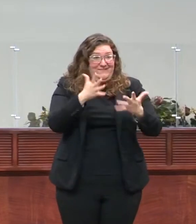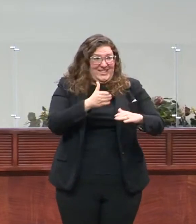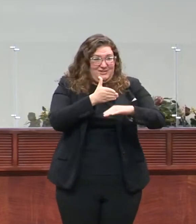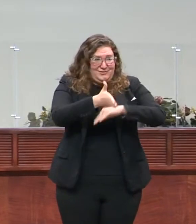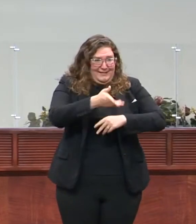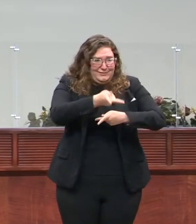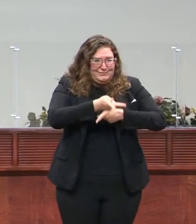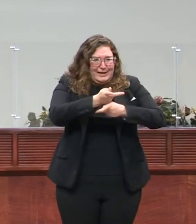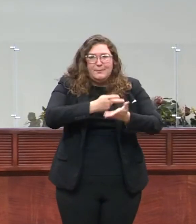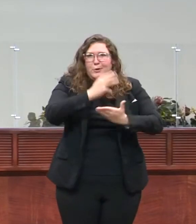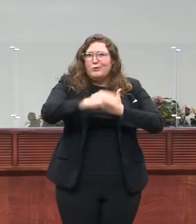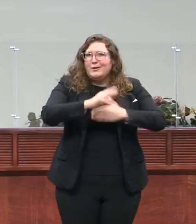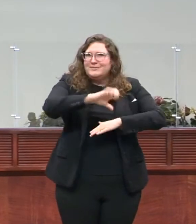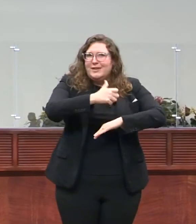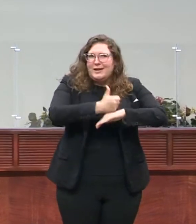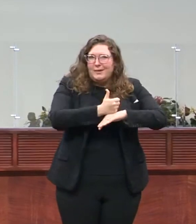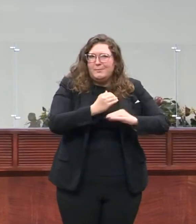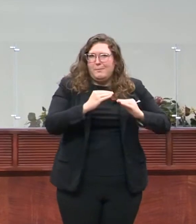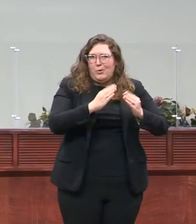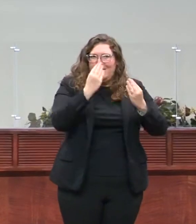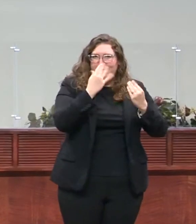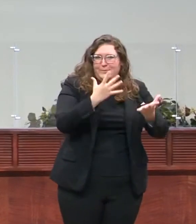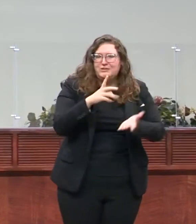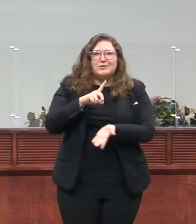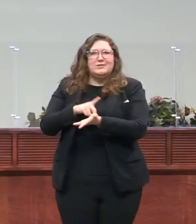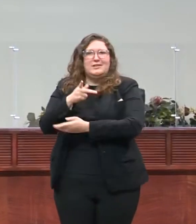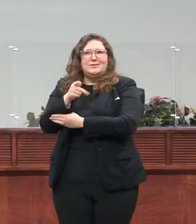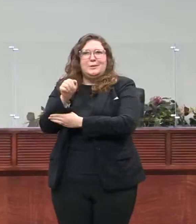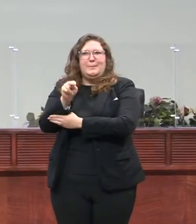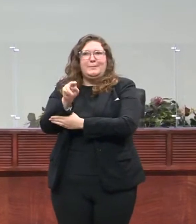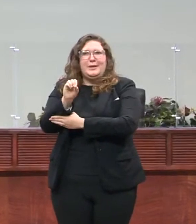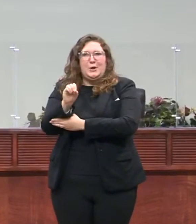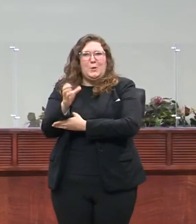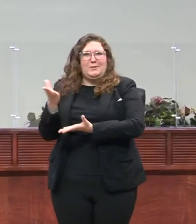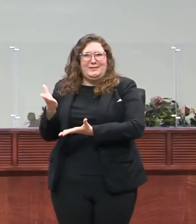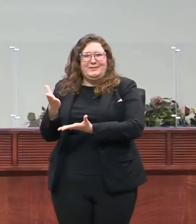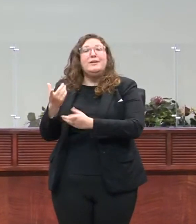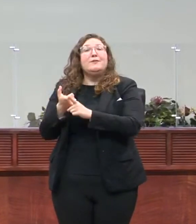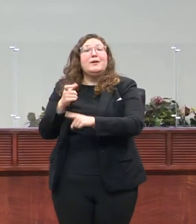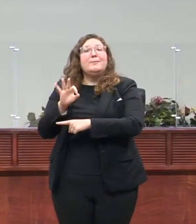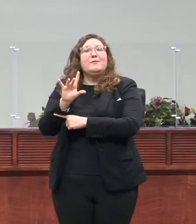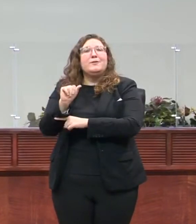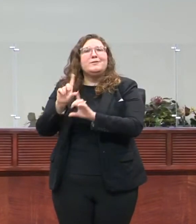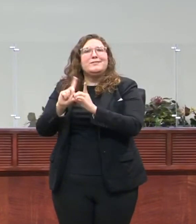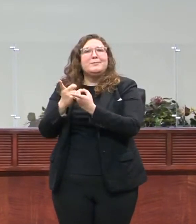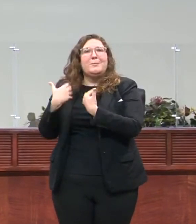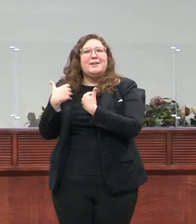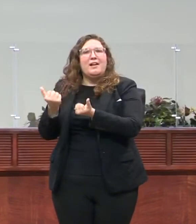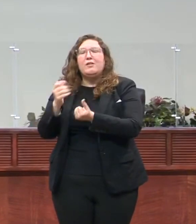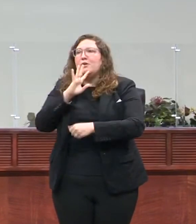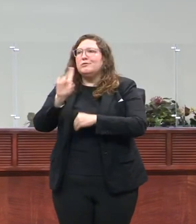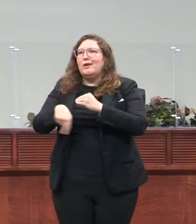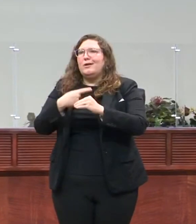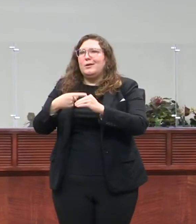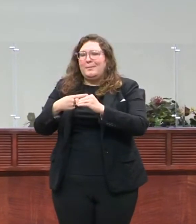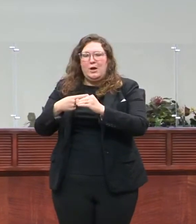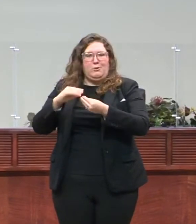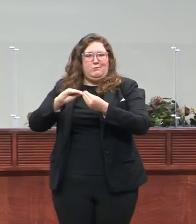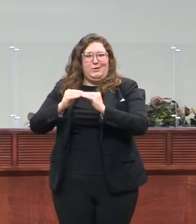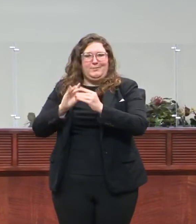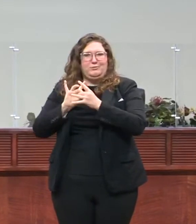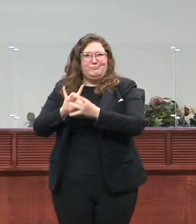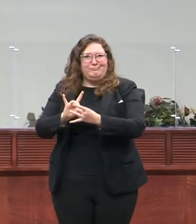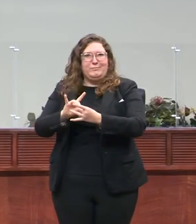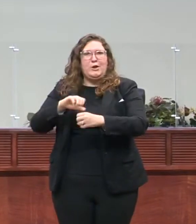taking place. Dr. Raul Pino is here from the Florida Department of Health. Happy to see him. He will report on important COVID-19 trending